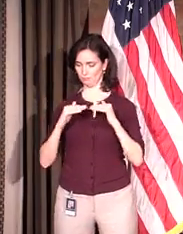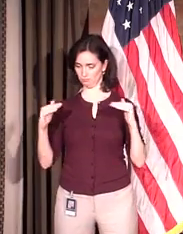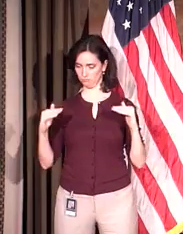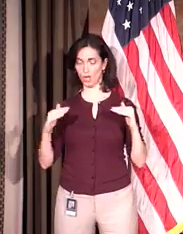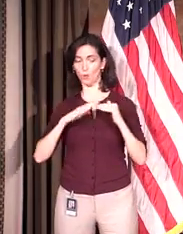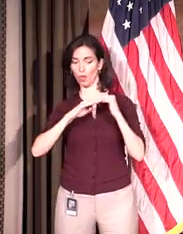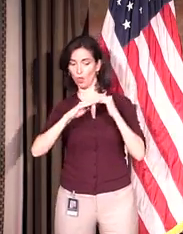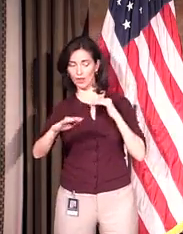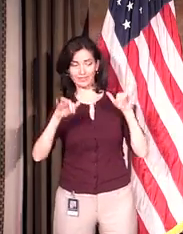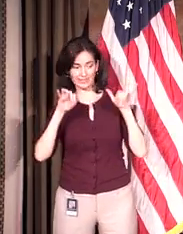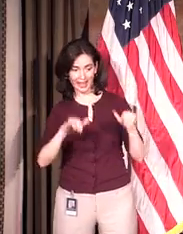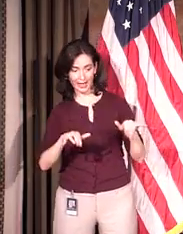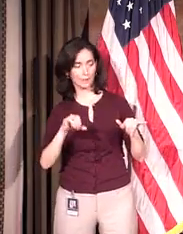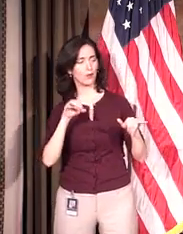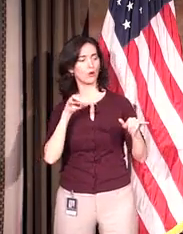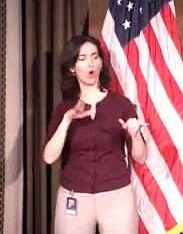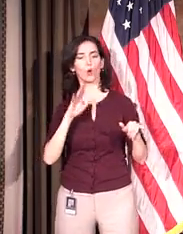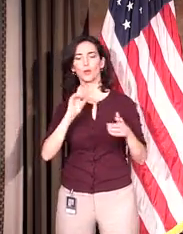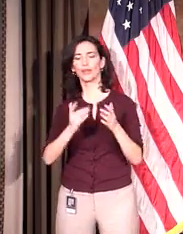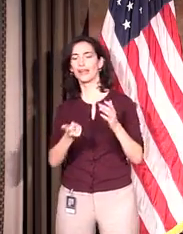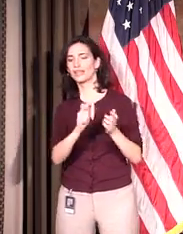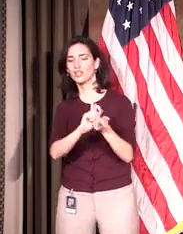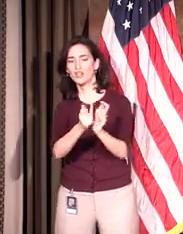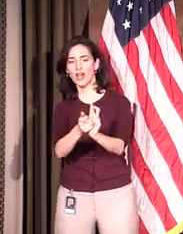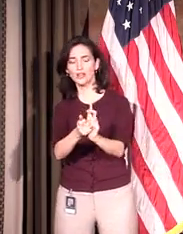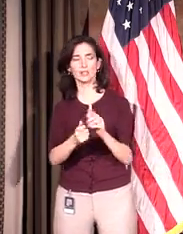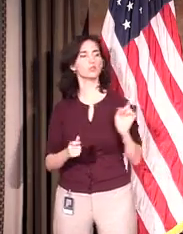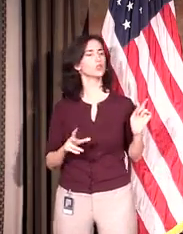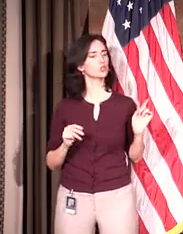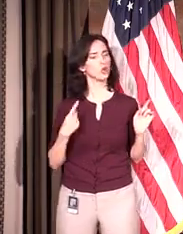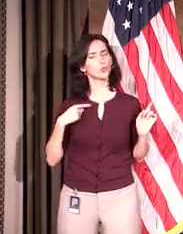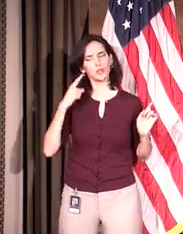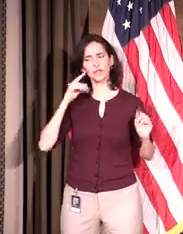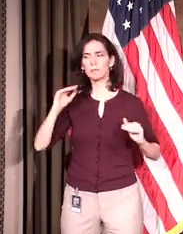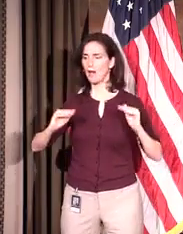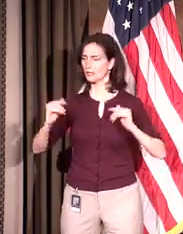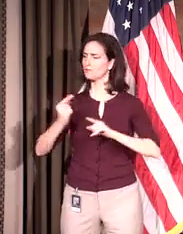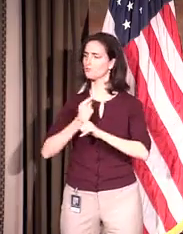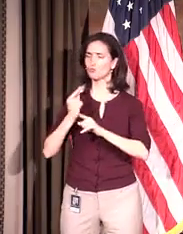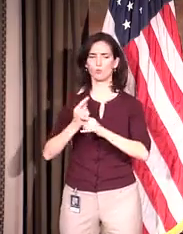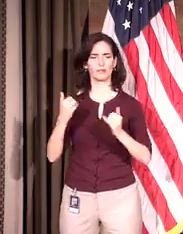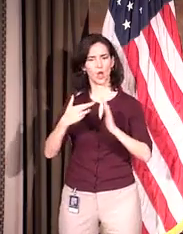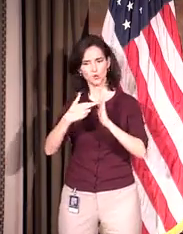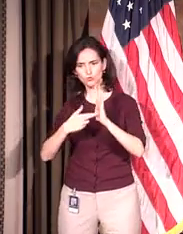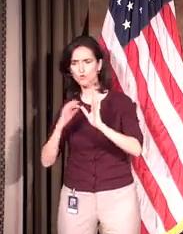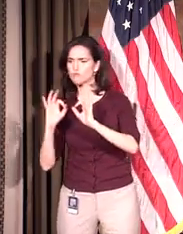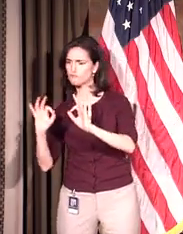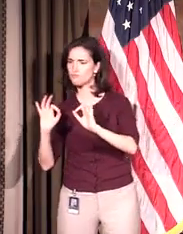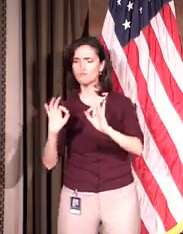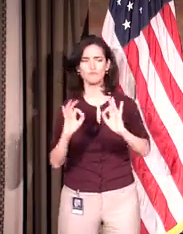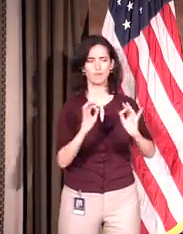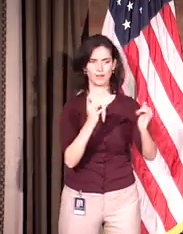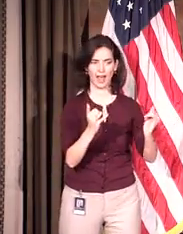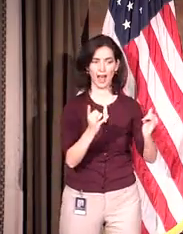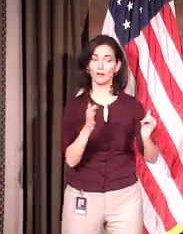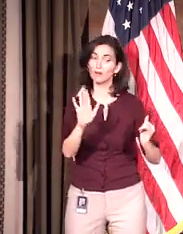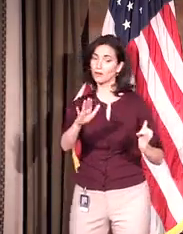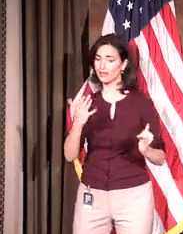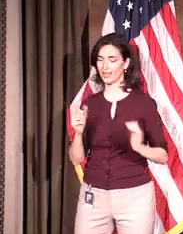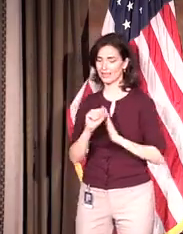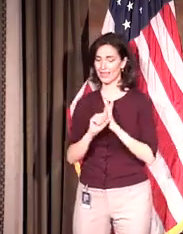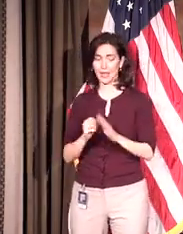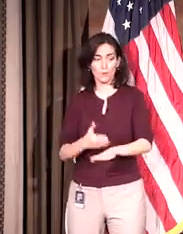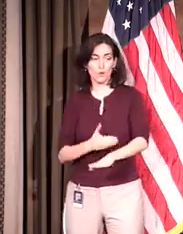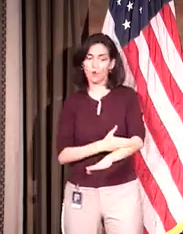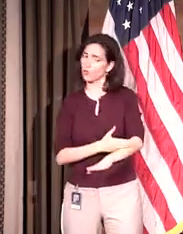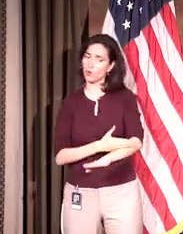protocols? We think we've got the balance of things about right for now. Again, we're in a plateau. We're not